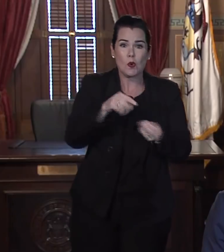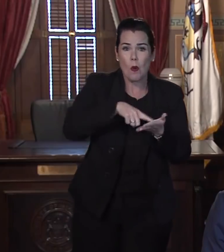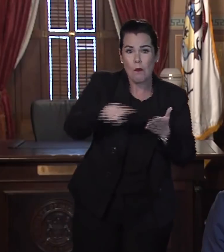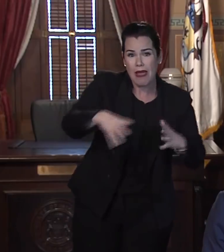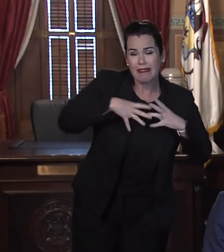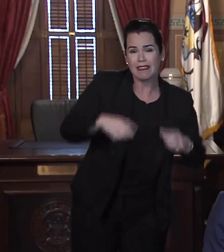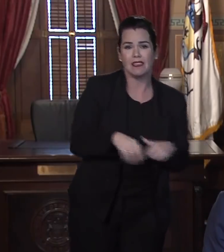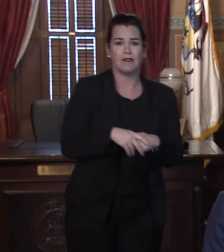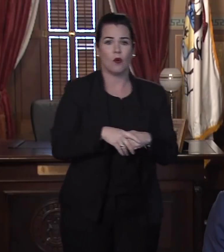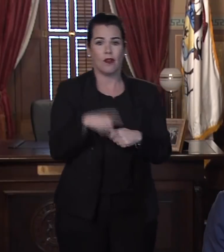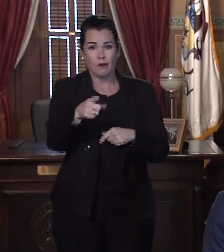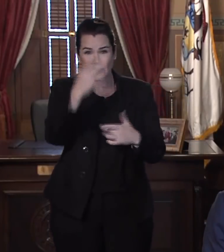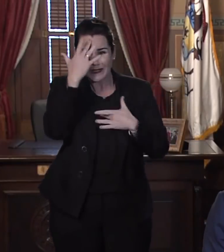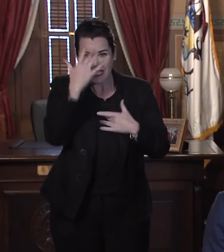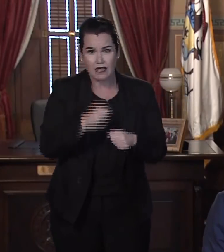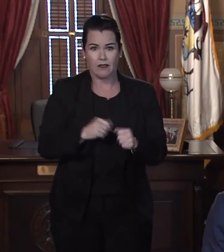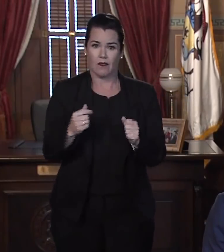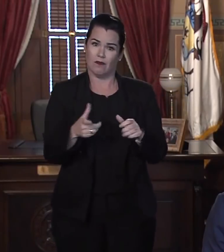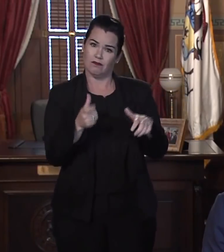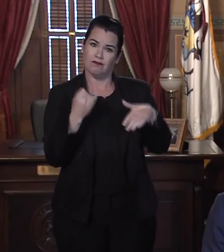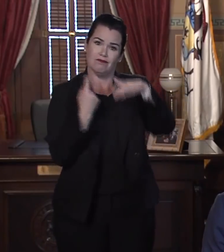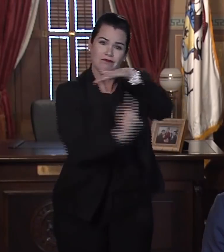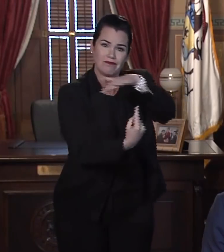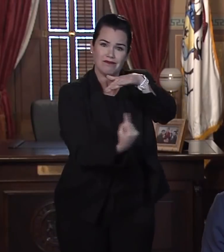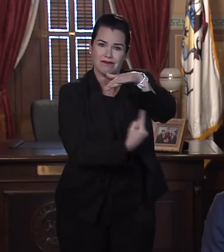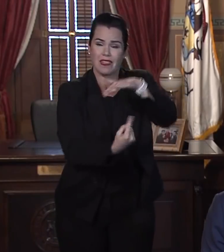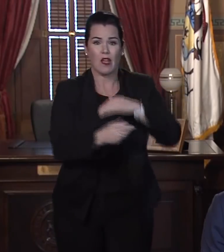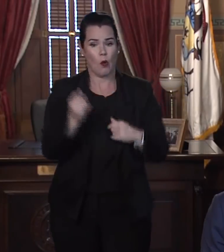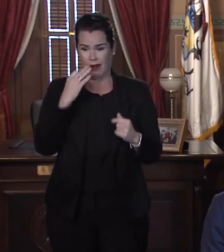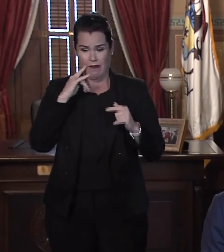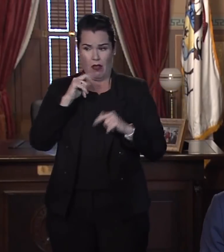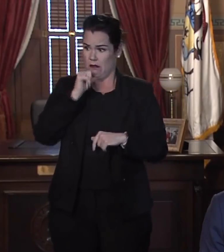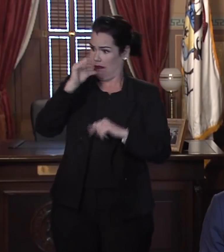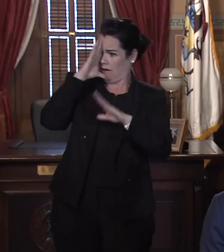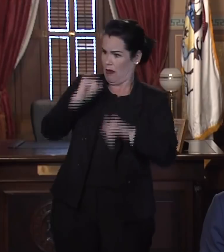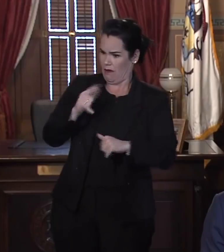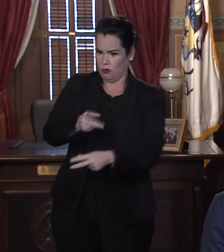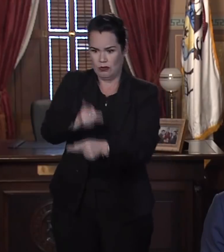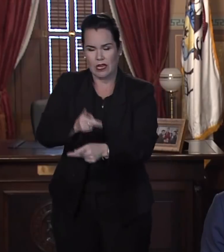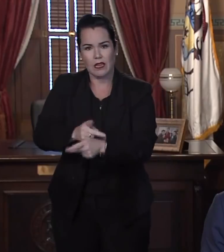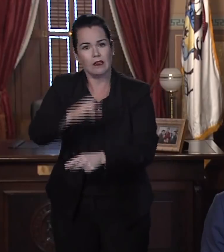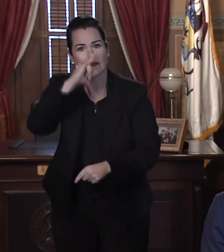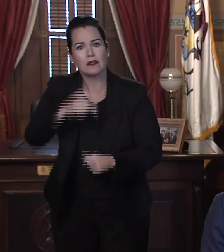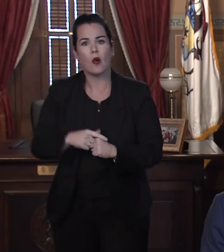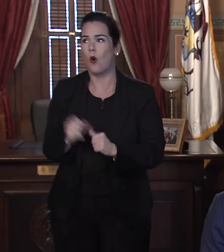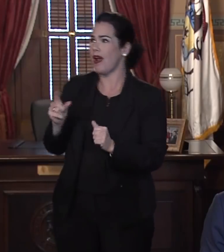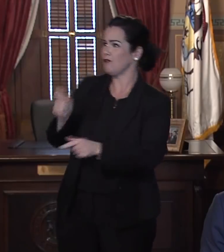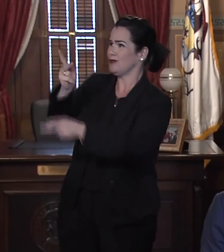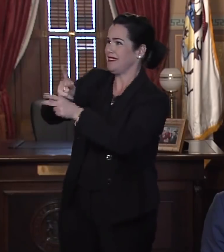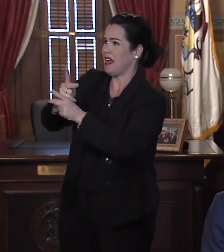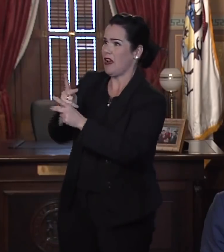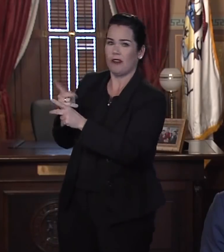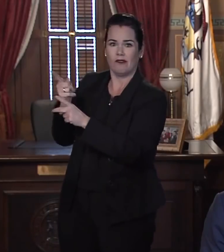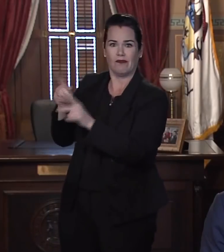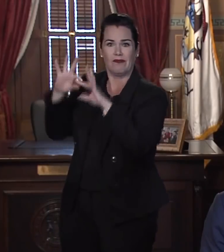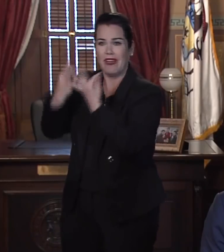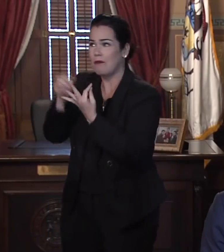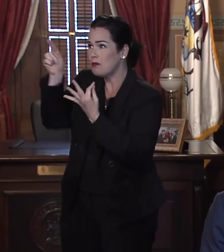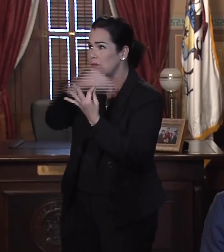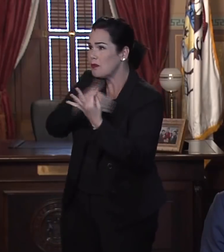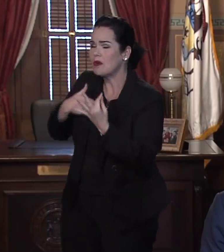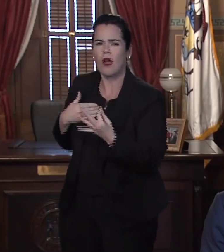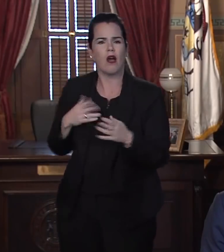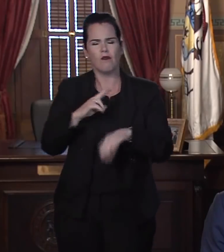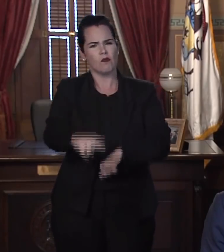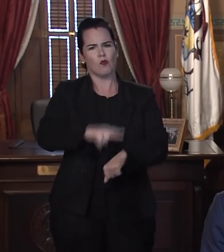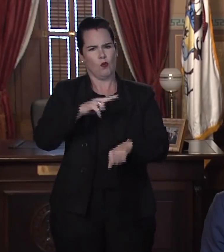those workers who have an unexpected child care situation or family care situation because of the disease. They're, of course, eligible